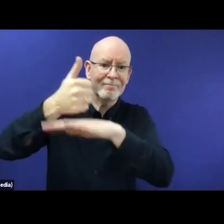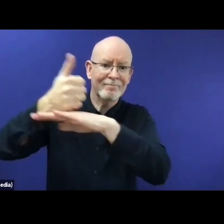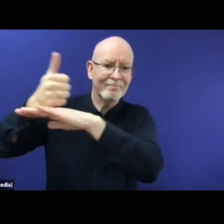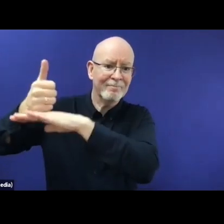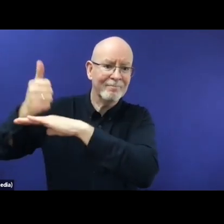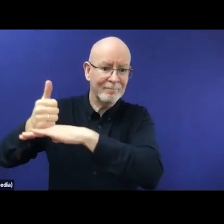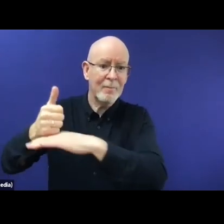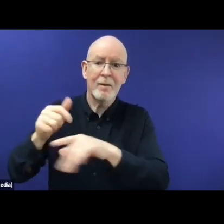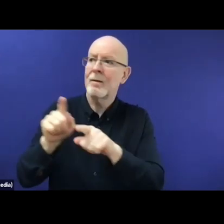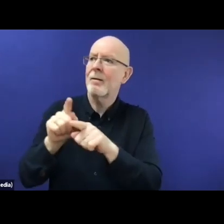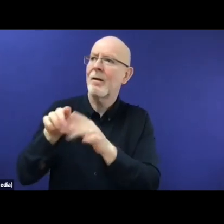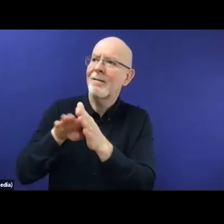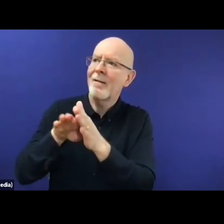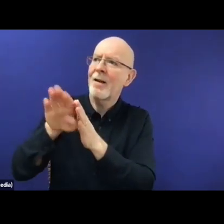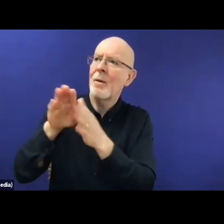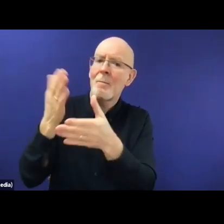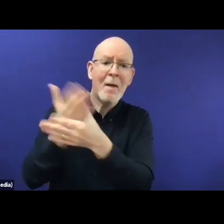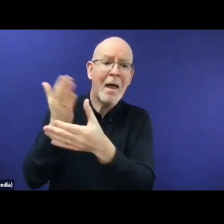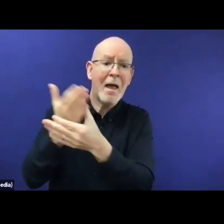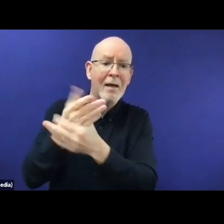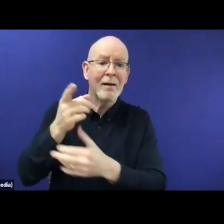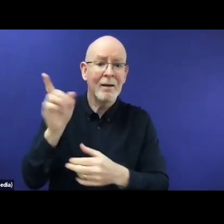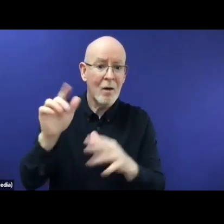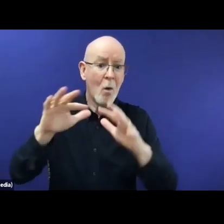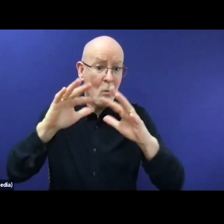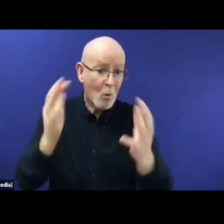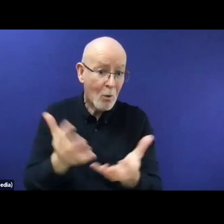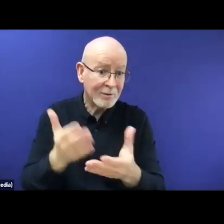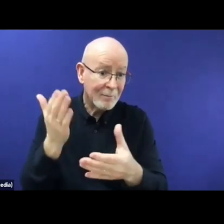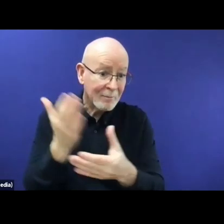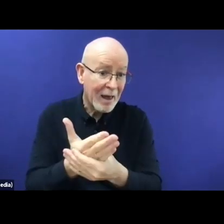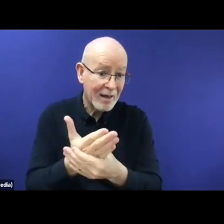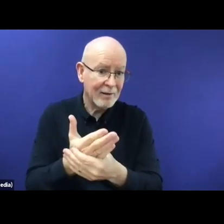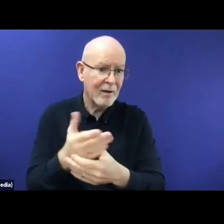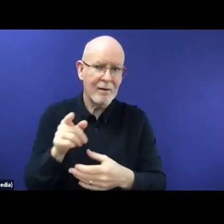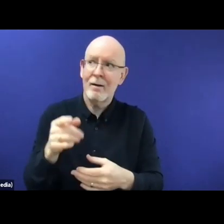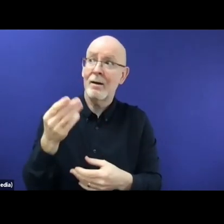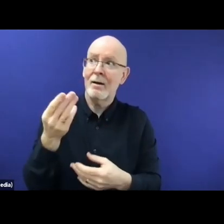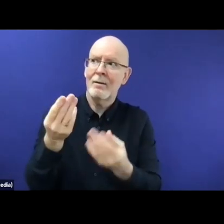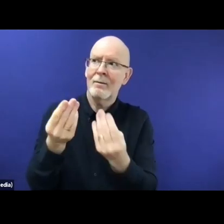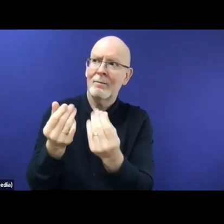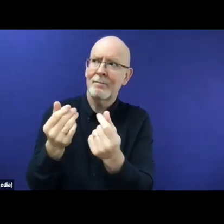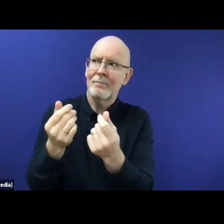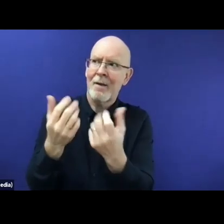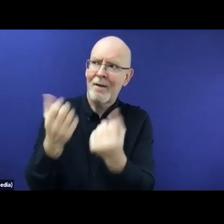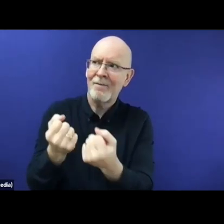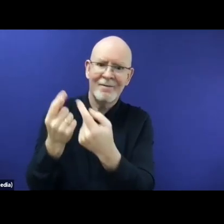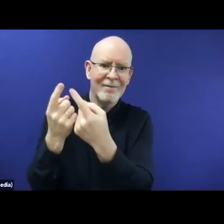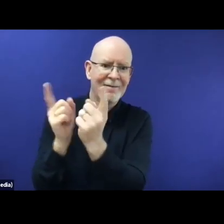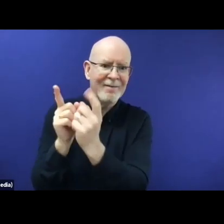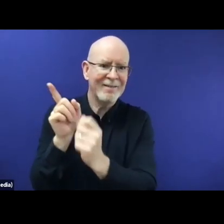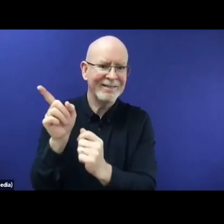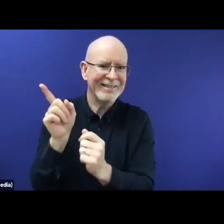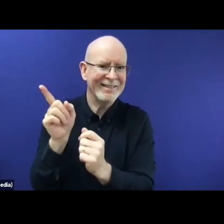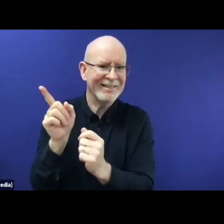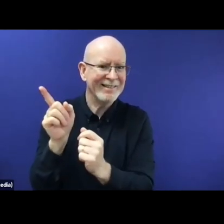really fulfilling the greater good for the international community by taking care of a very large number of refugees despite their challenges.